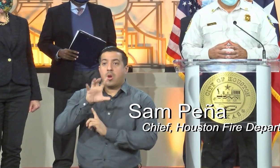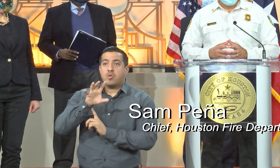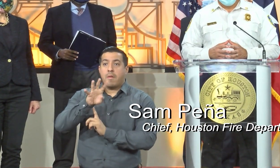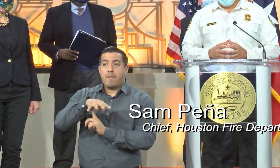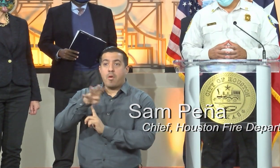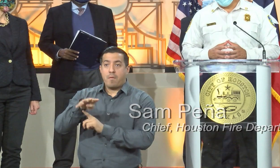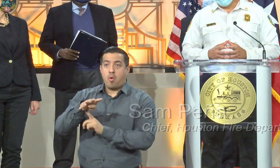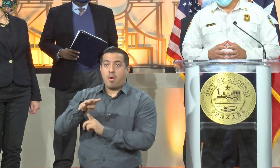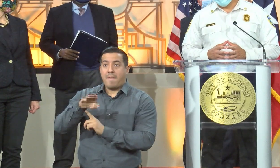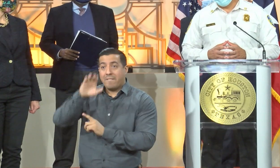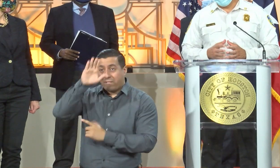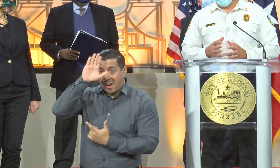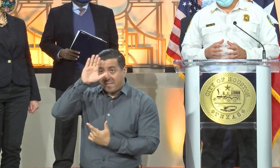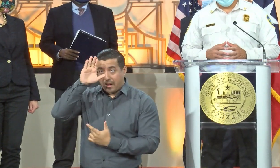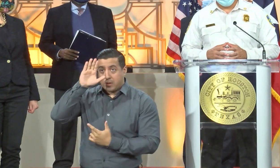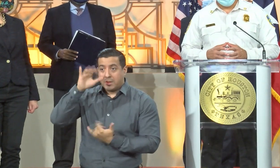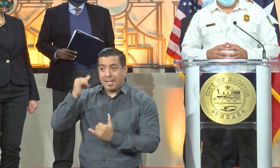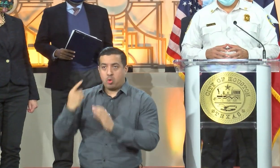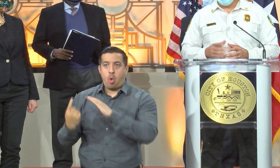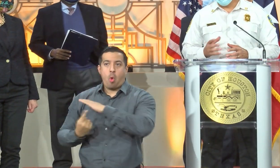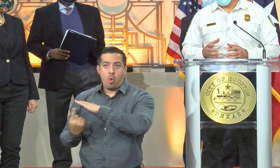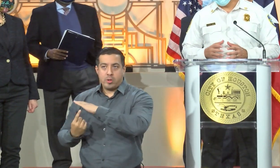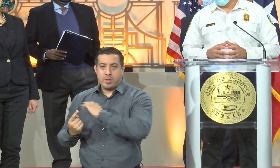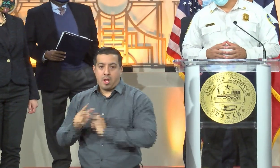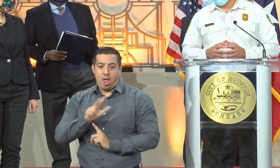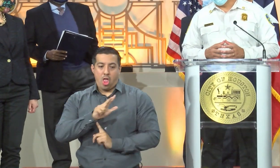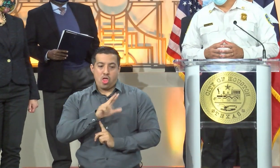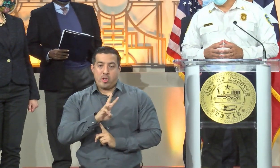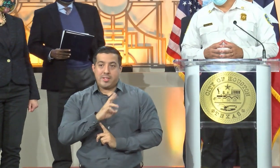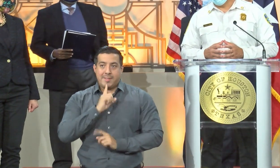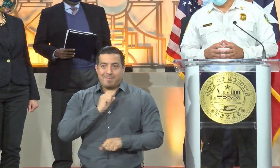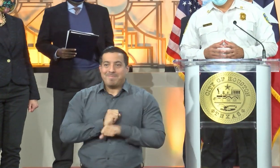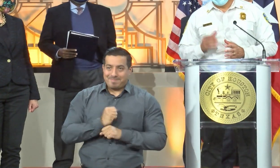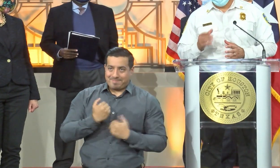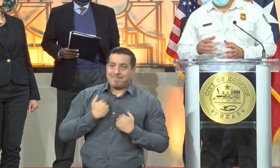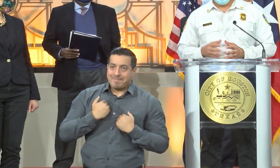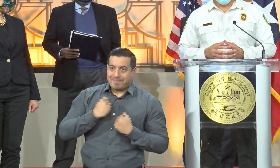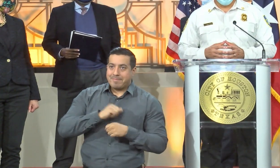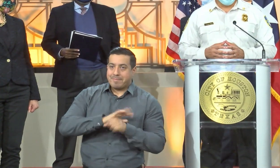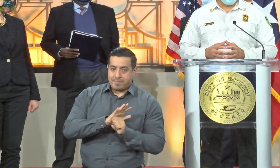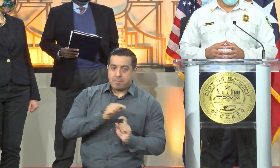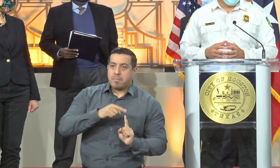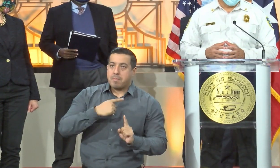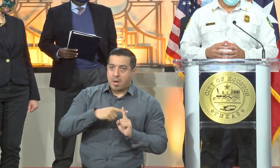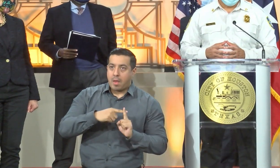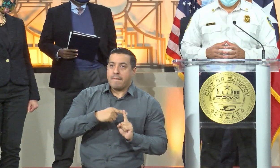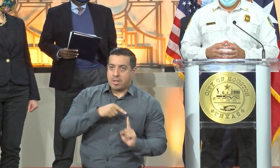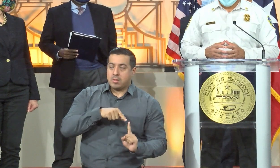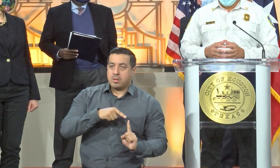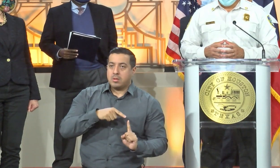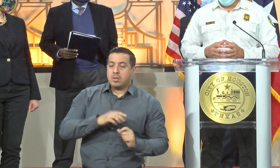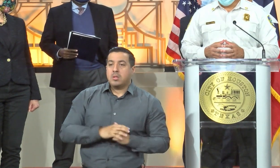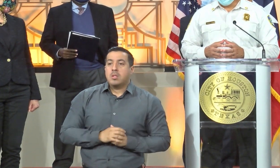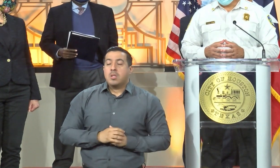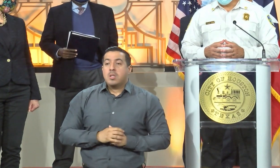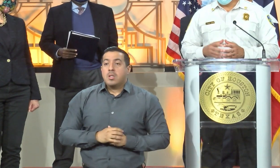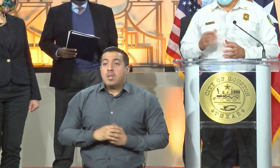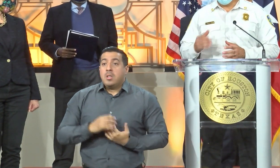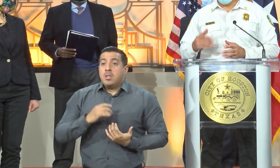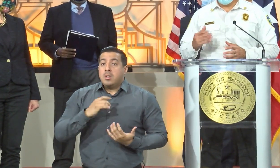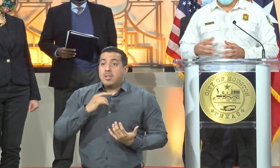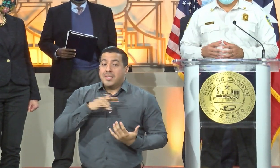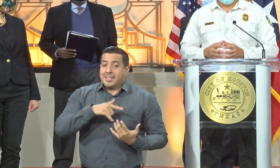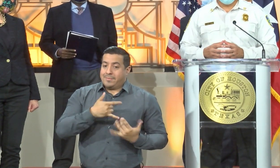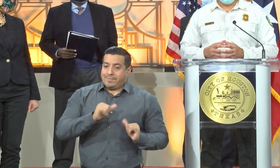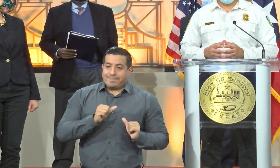144 firefighters in quarantine and 36 that have tested positive currently for coronavirus. That